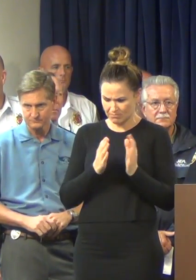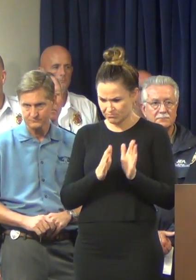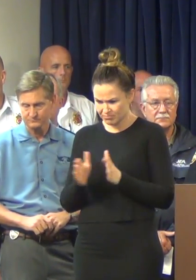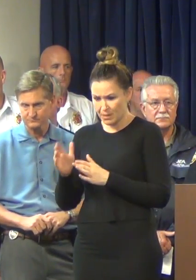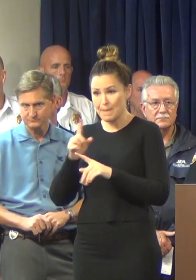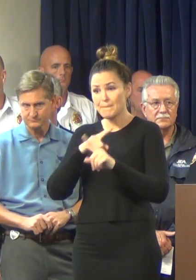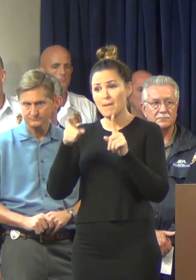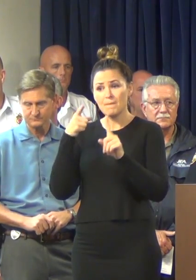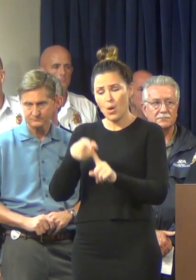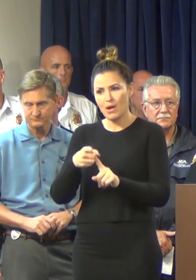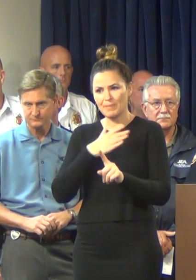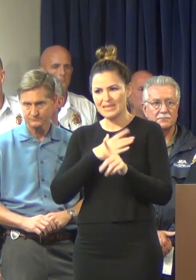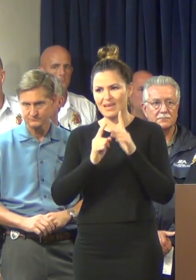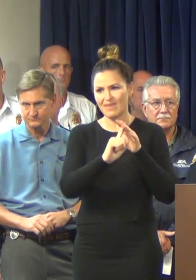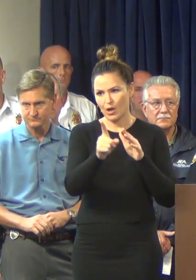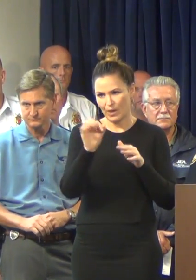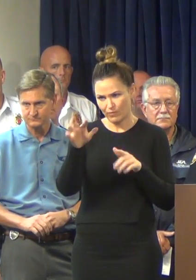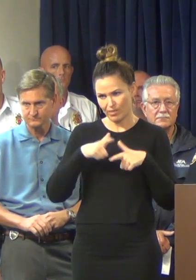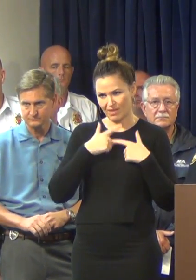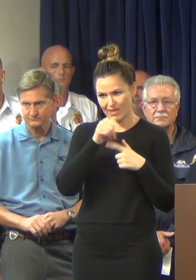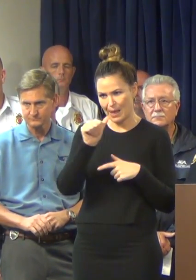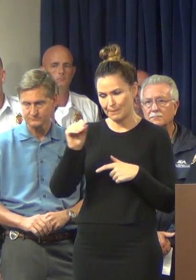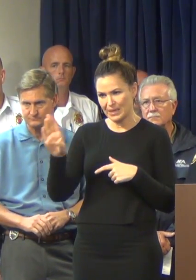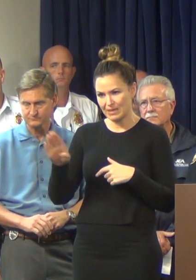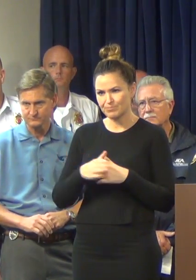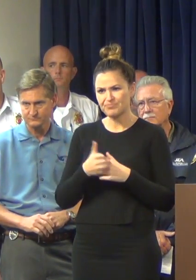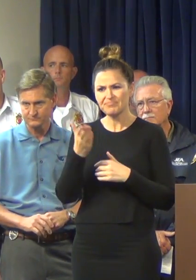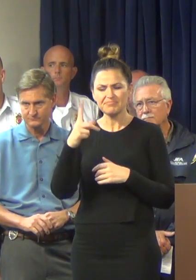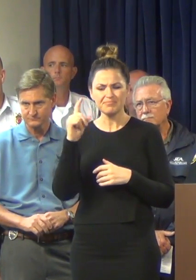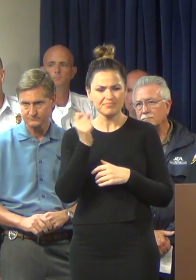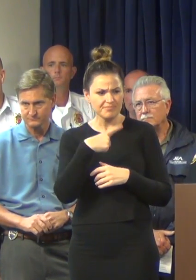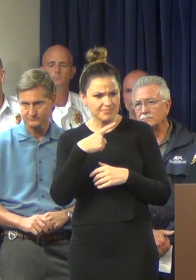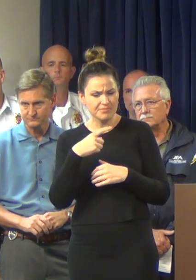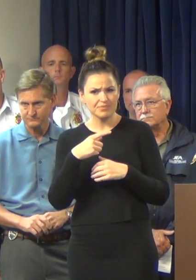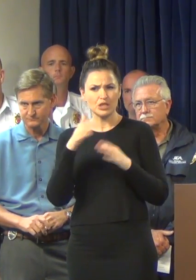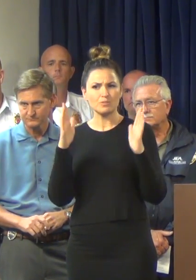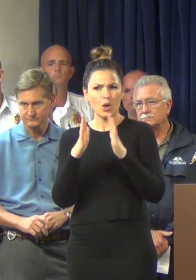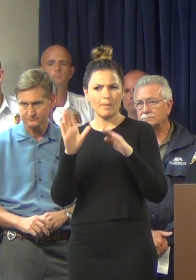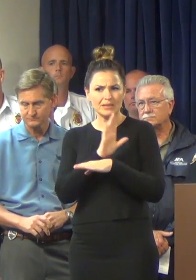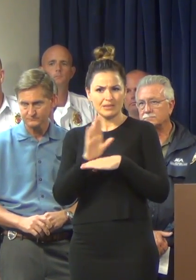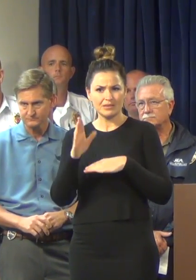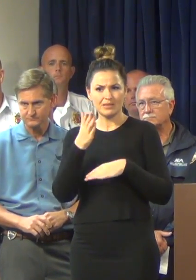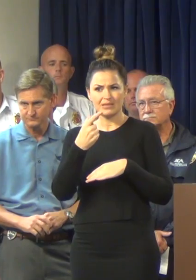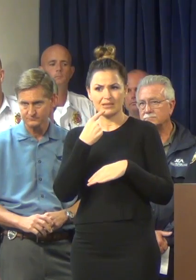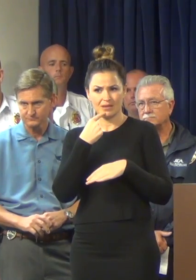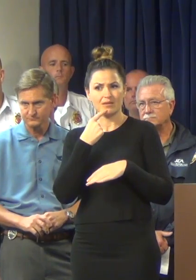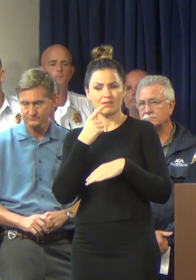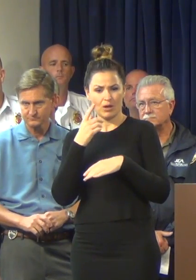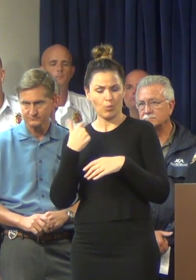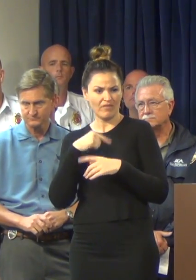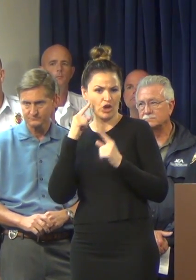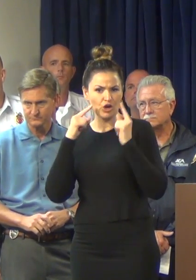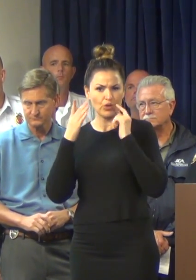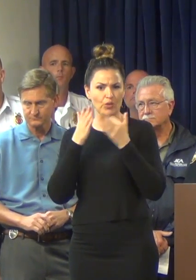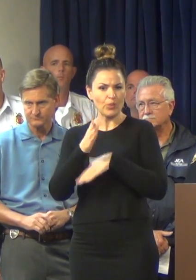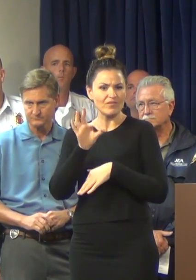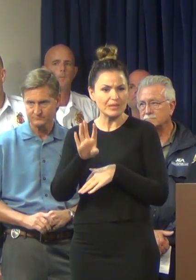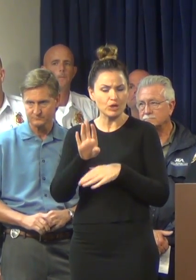to evacuate these areas. What about small businesses? I mean, Jim mentioned it, and we certainly heard it through social media. Some people